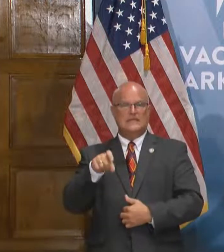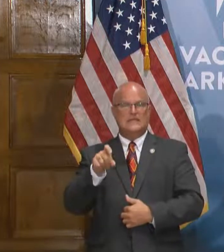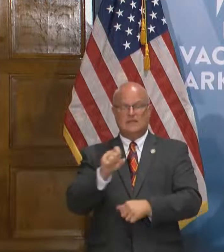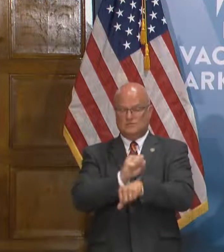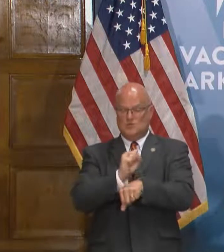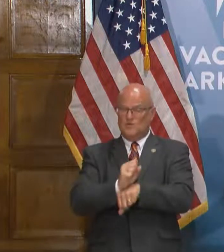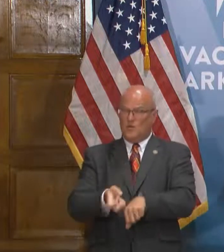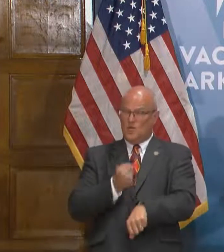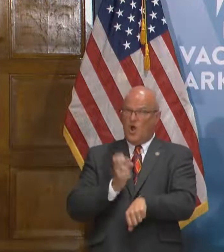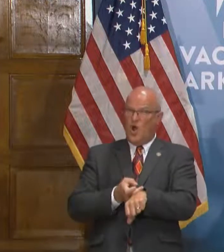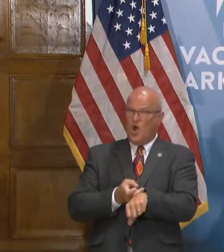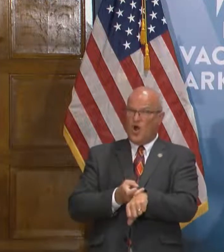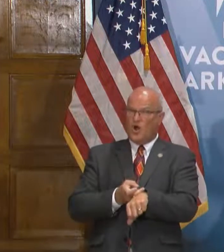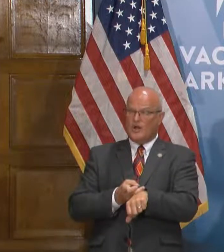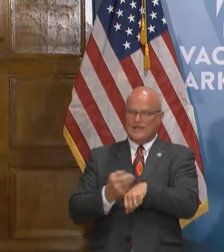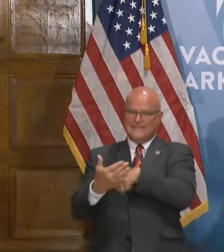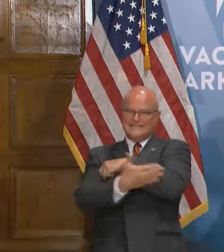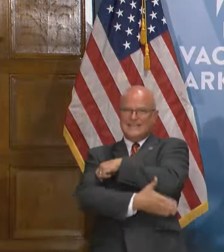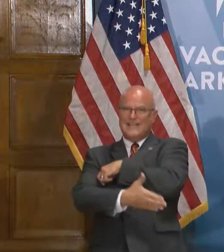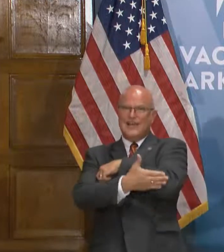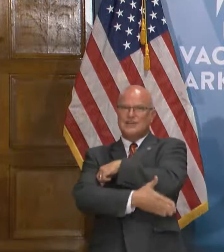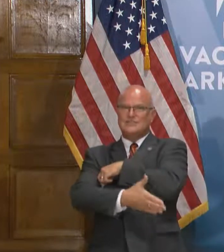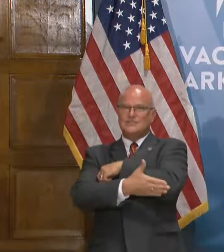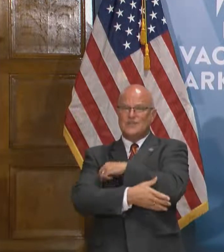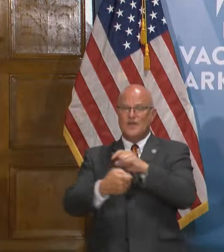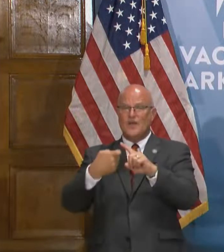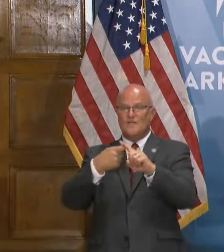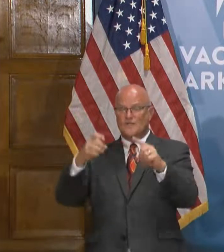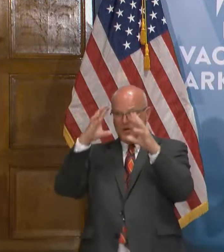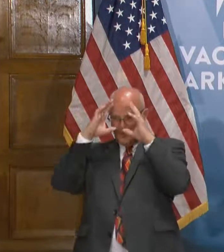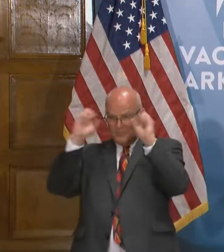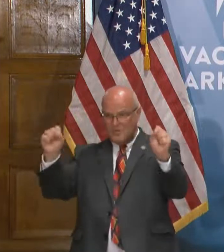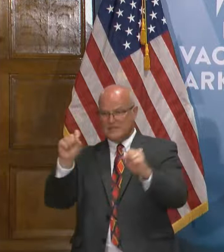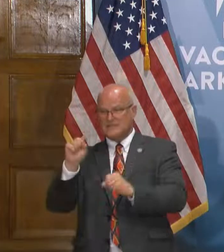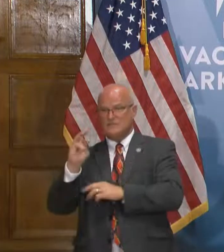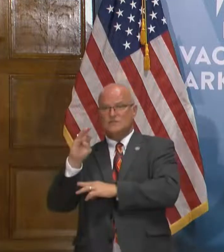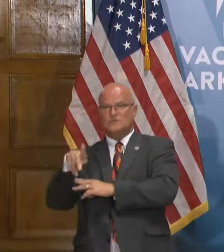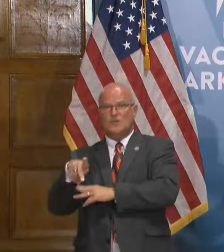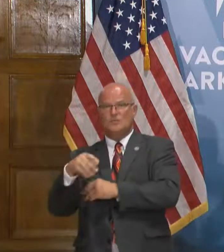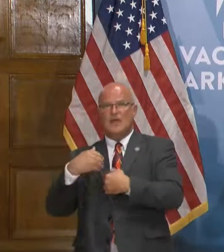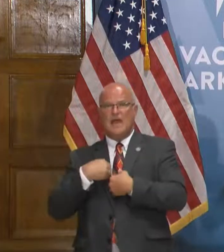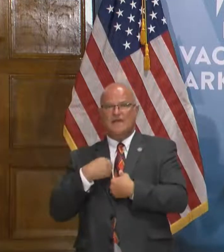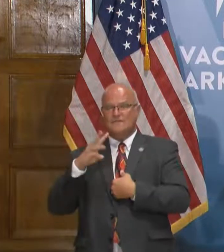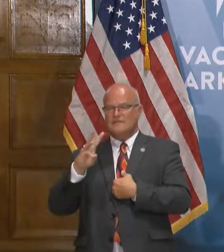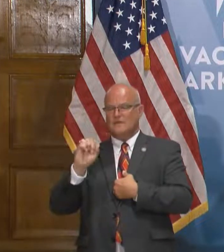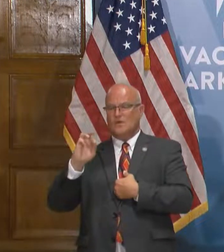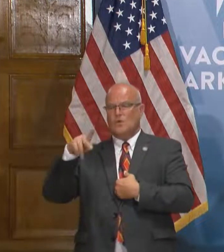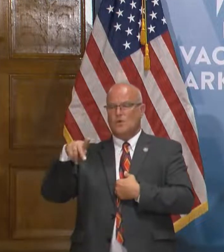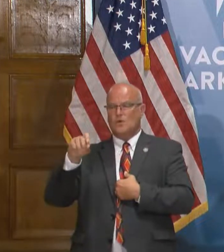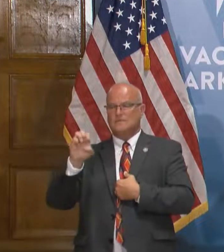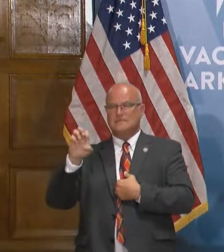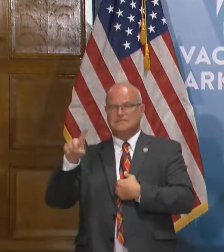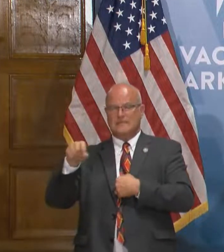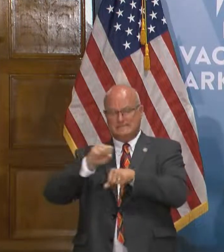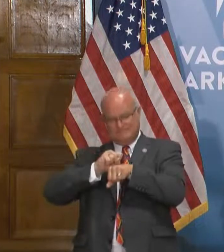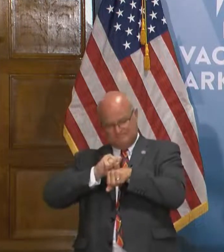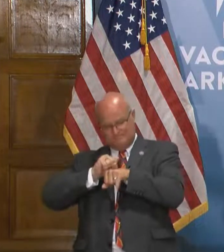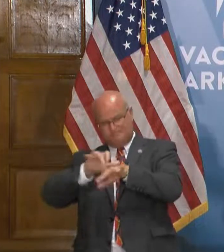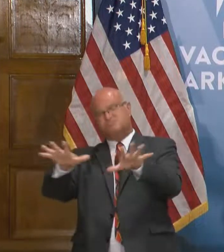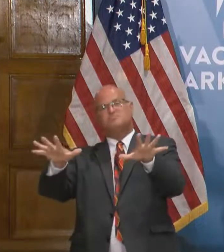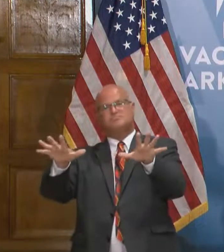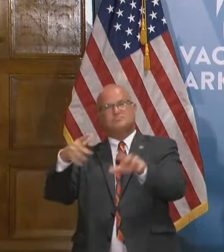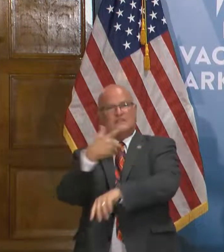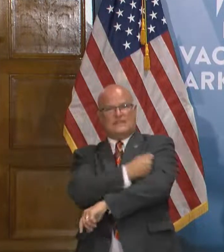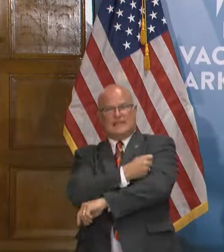We've worked hard as a country from President Trump having Operation Warp Speed, getting the vaccines out in record